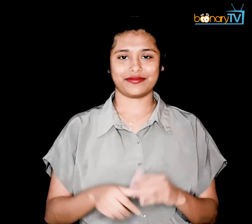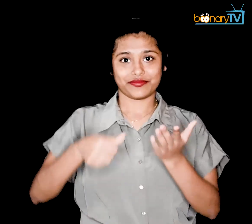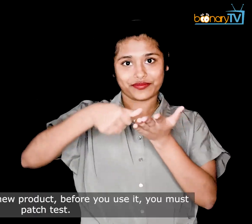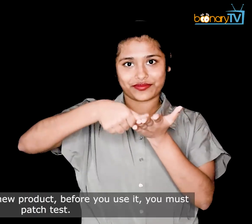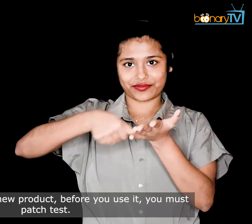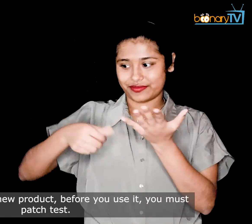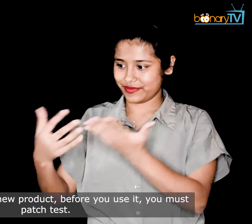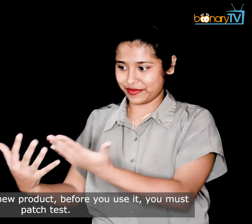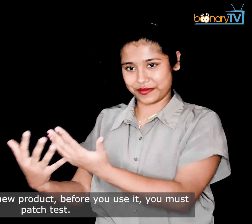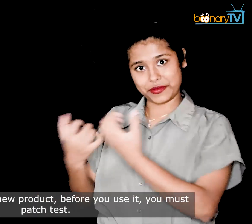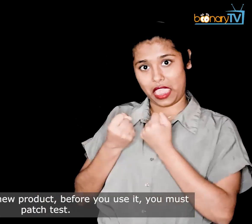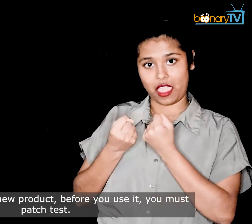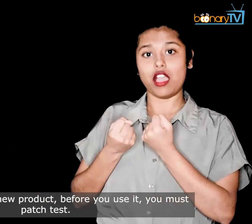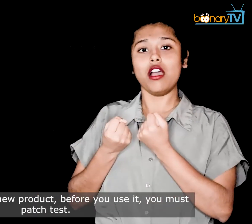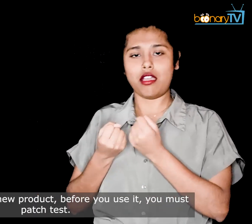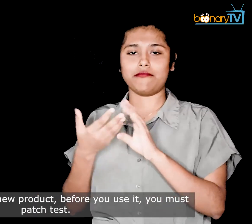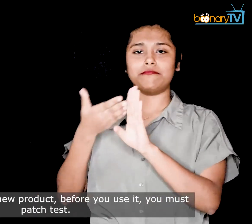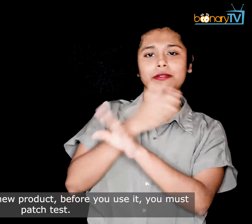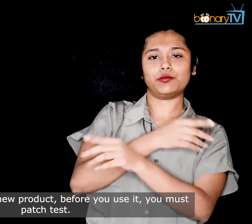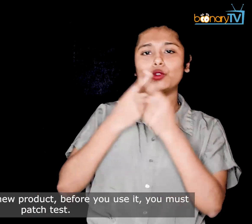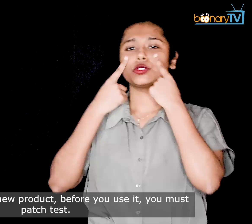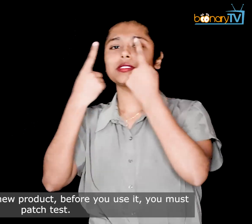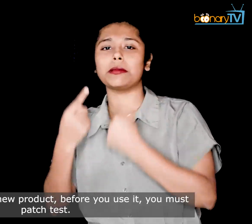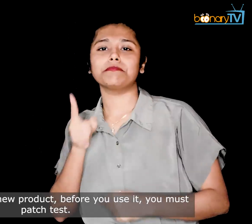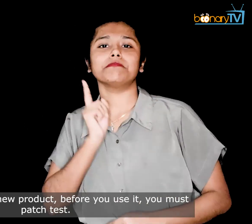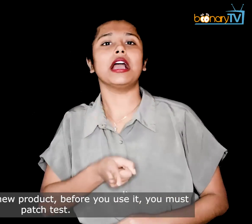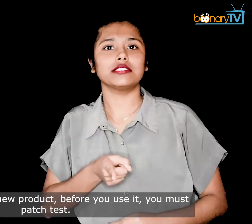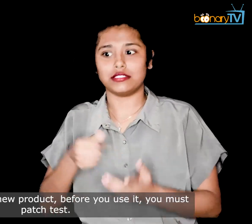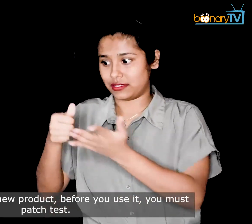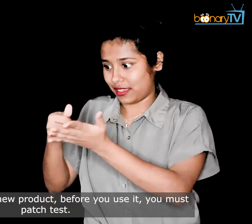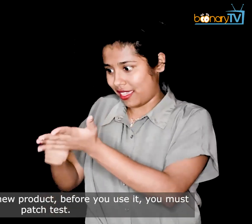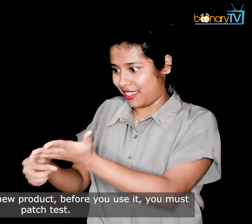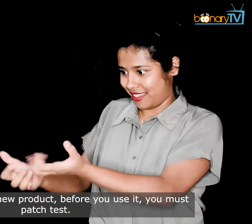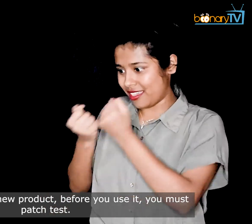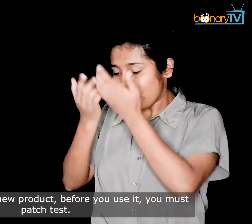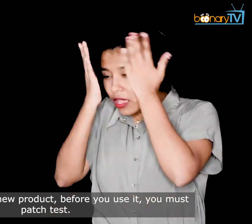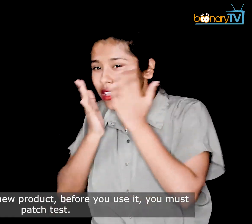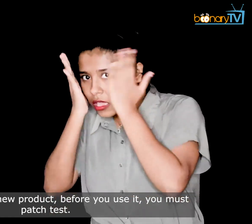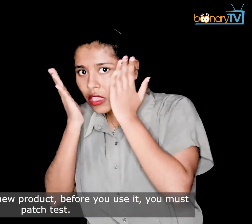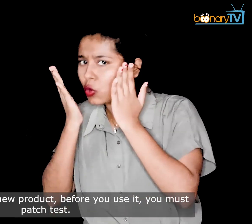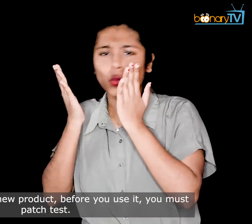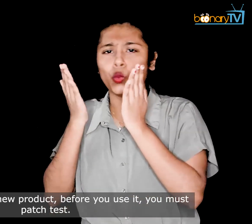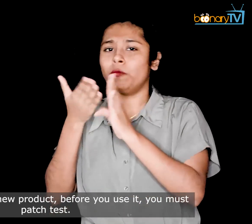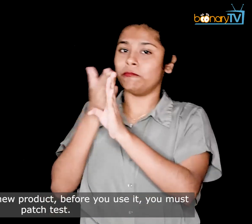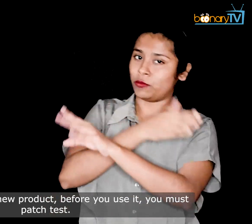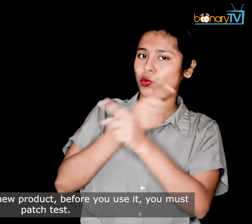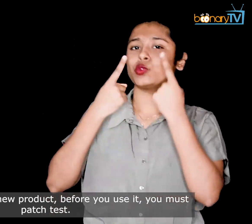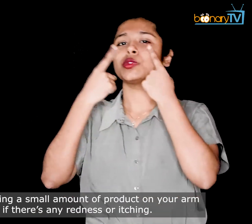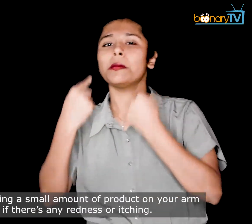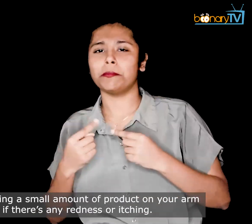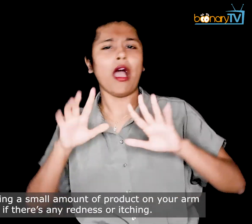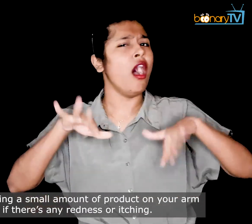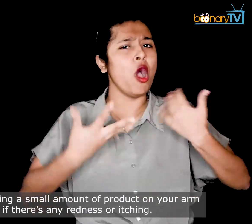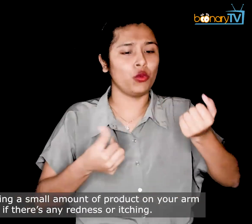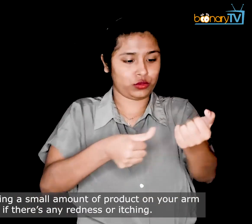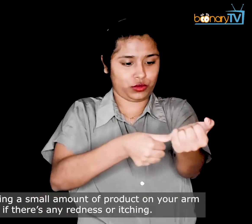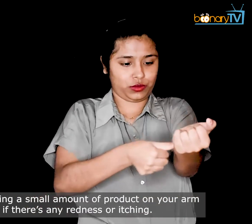When you buy any new product, before you use it, you must patch test it. You can do so by